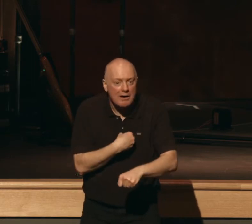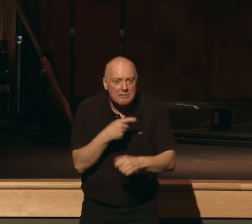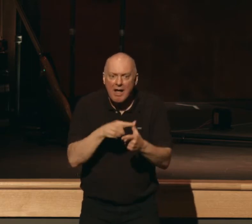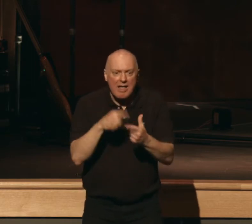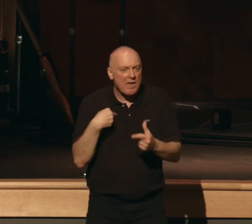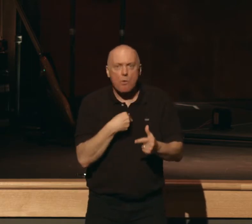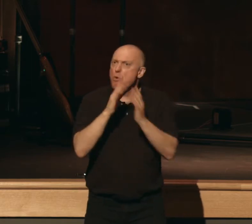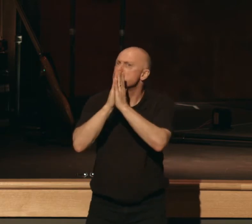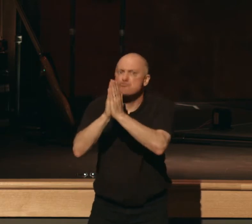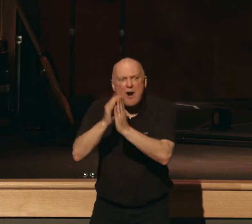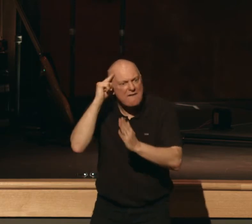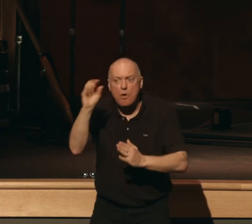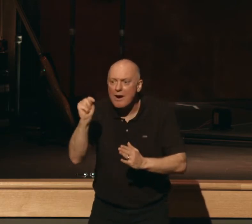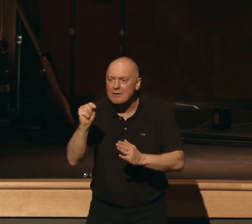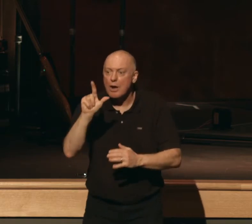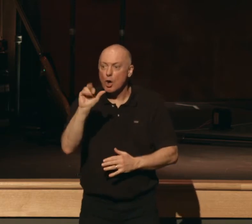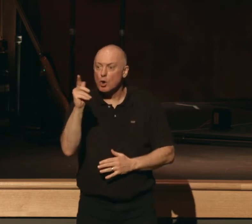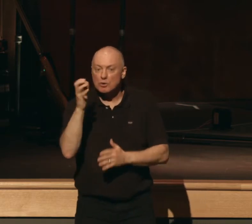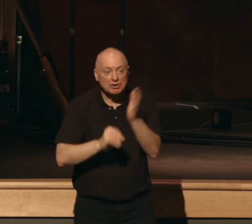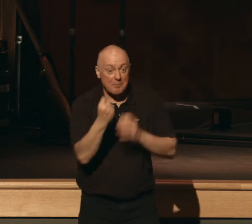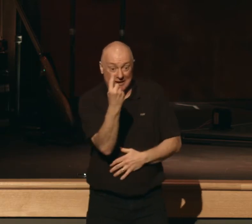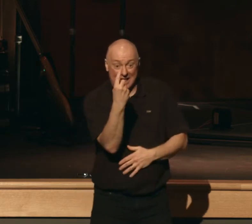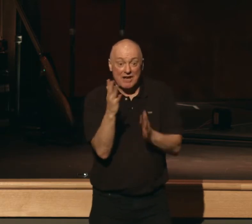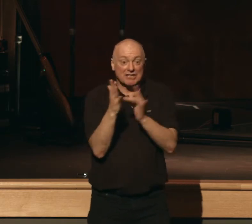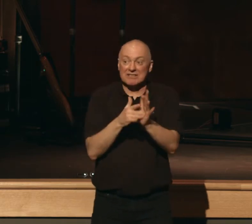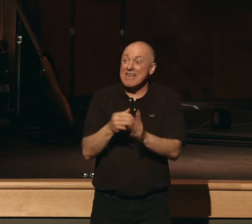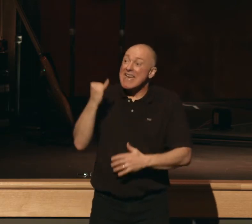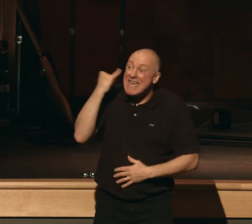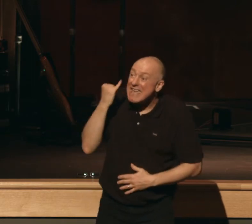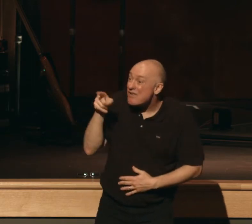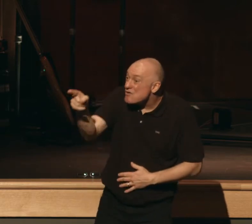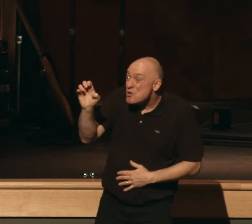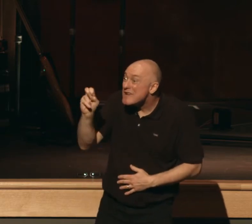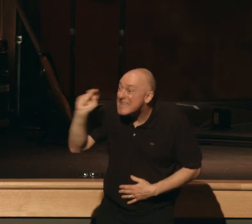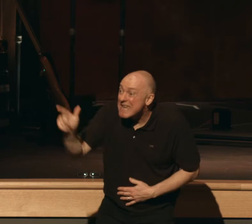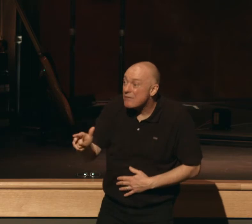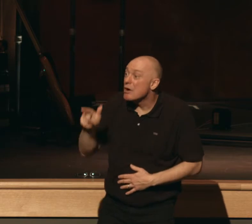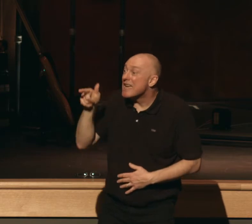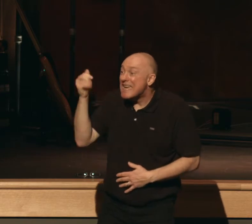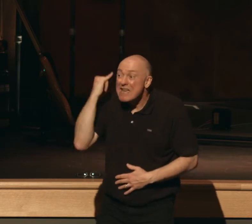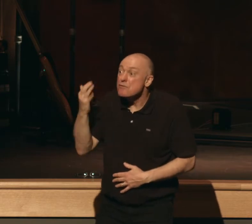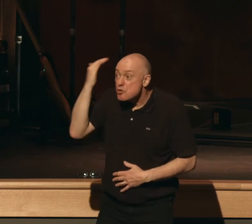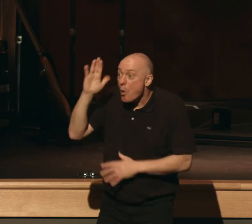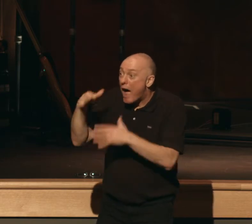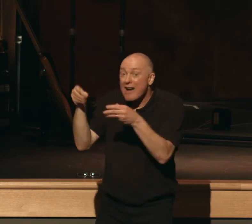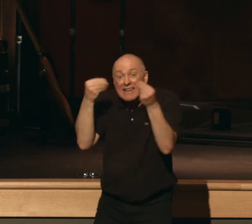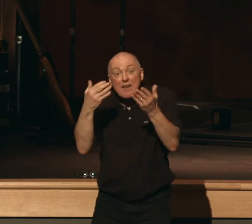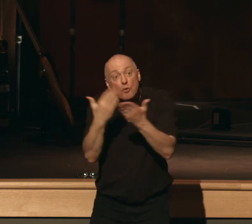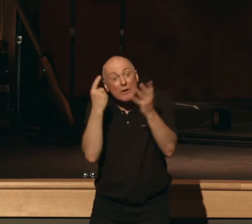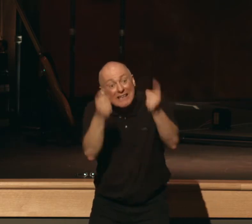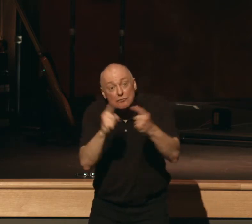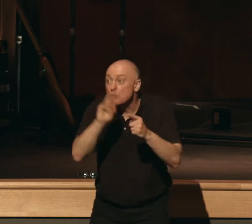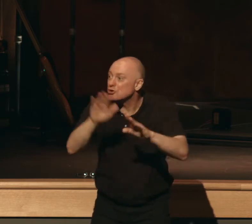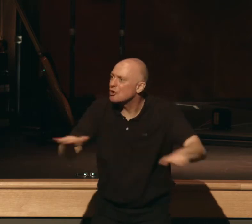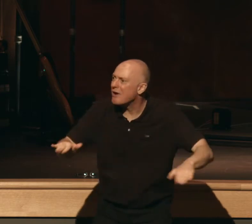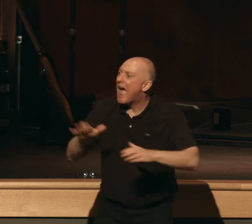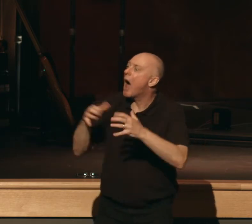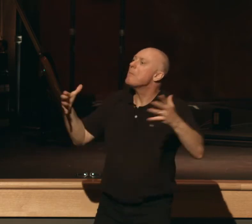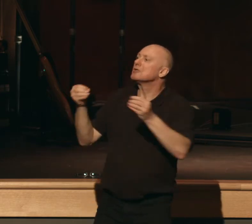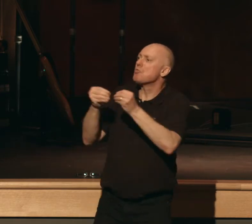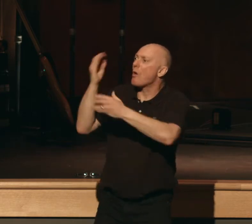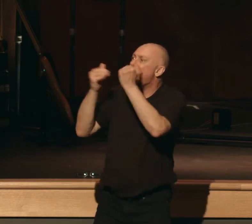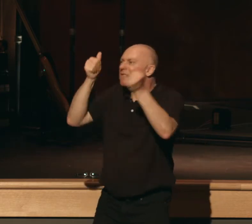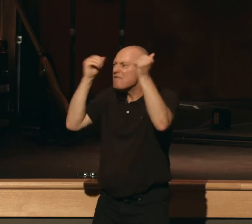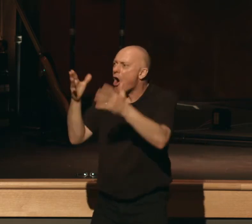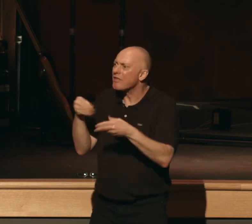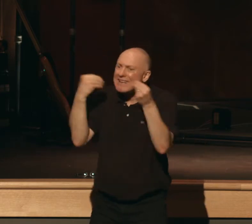will be praying for it. In Luke 11, Jesus said, if you then who are evil know how to give good gifts to your children, how much more will the